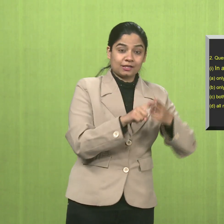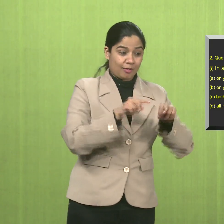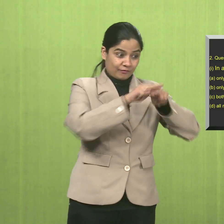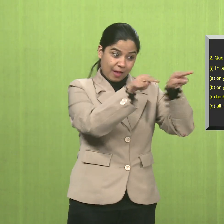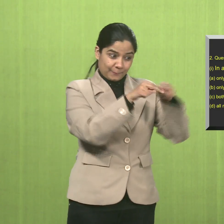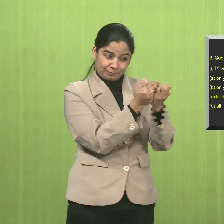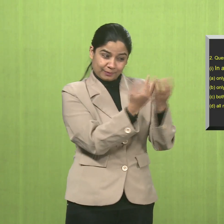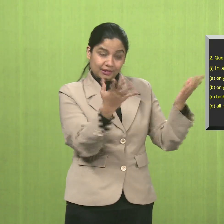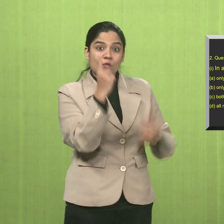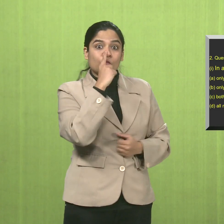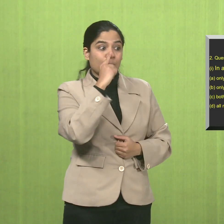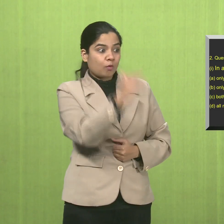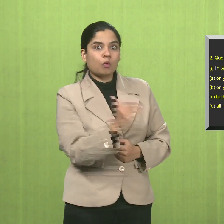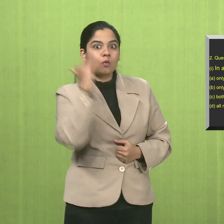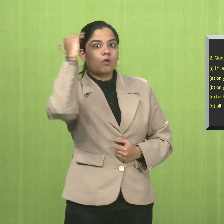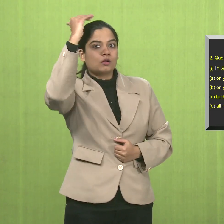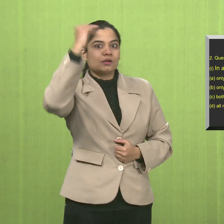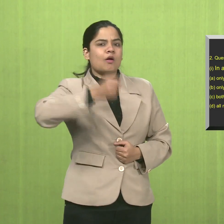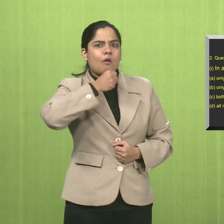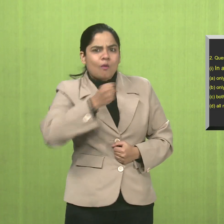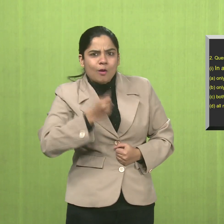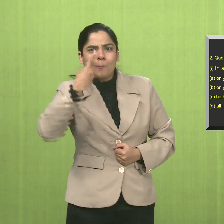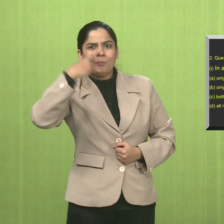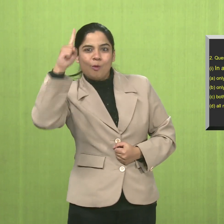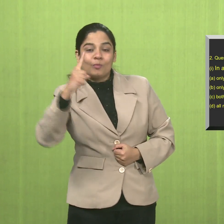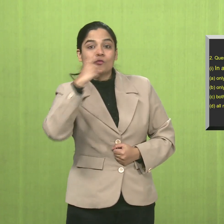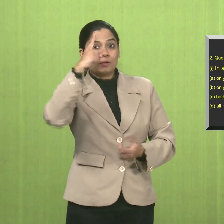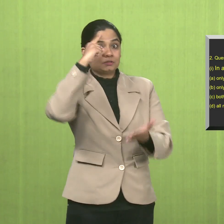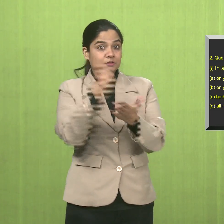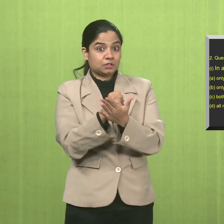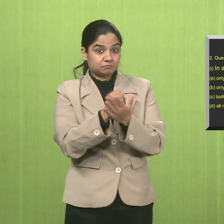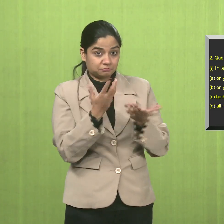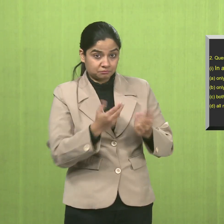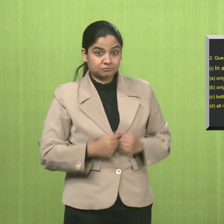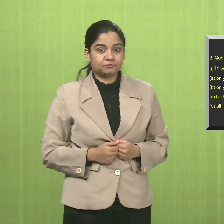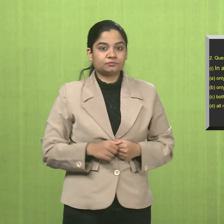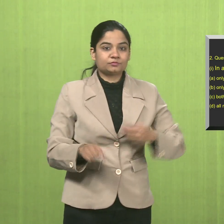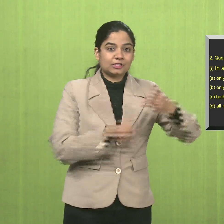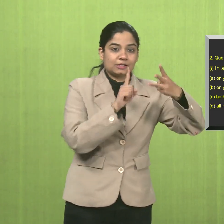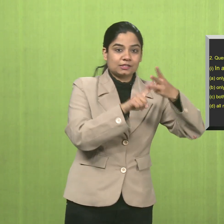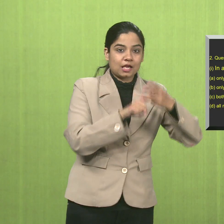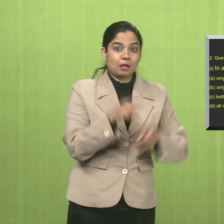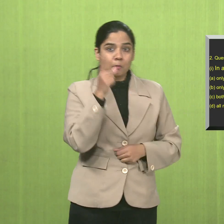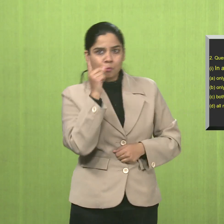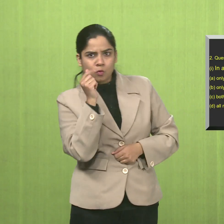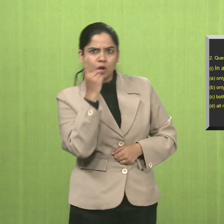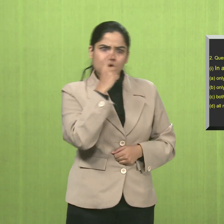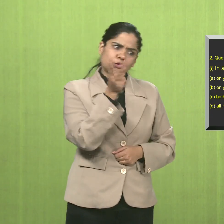Second, only female head of the family, be it the mother or grandmother. Third is both male